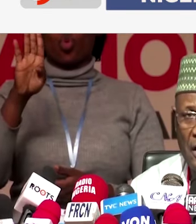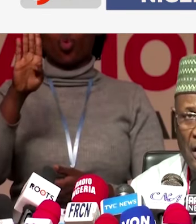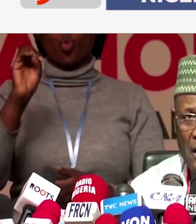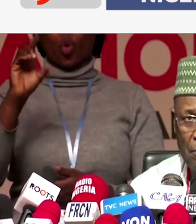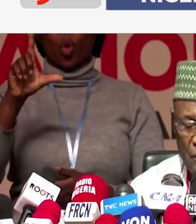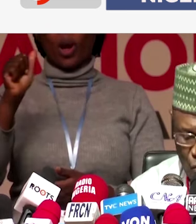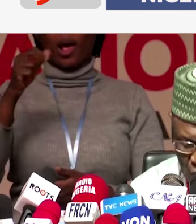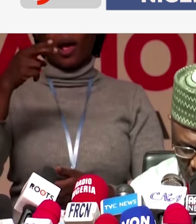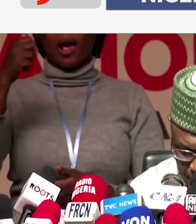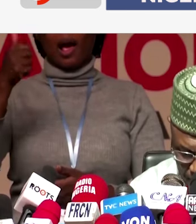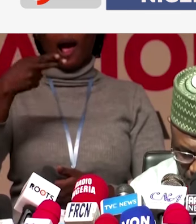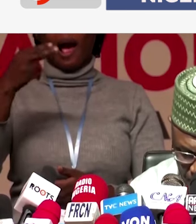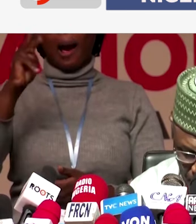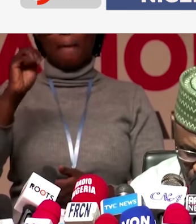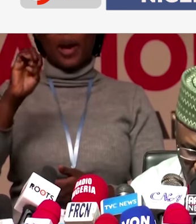of the APC,